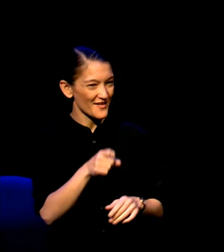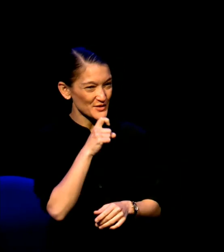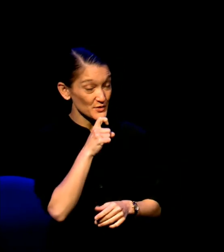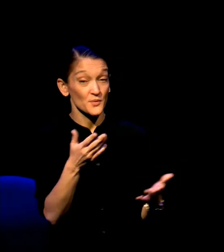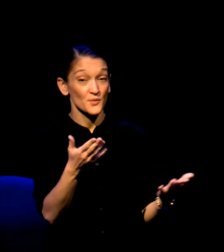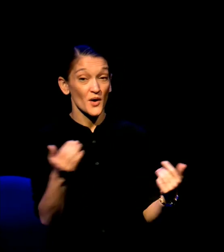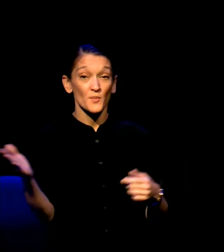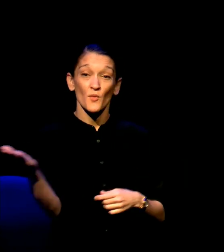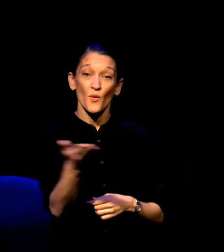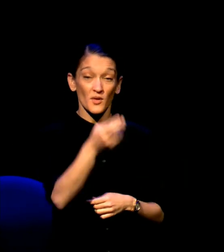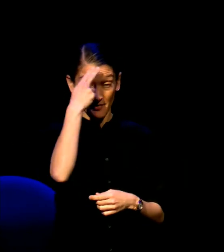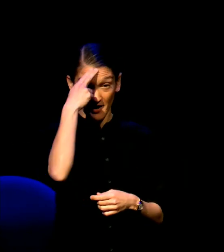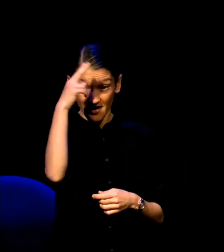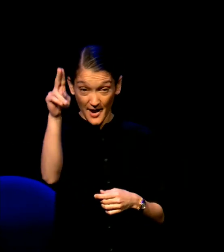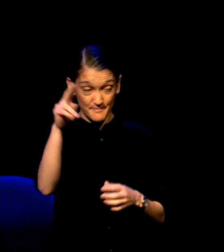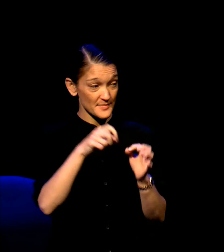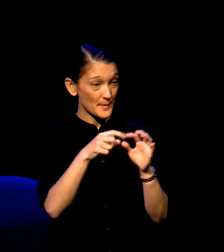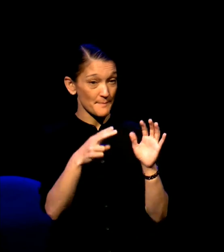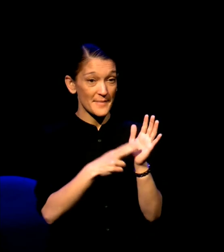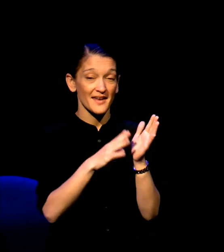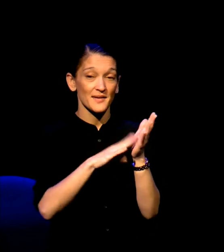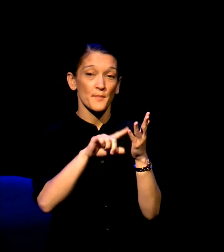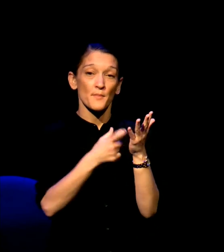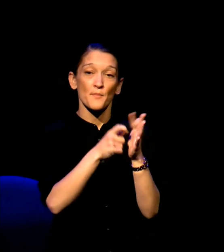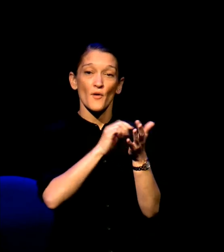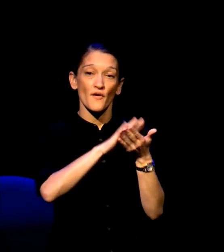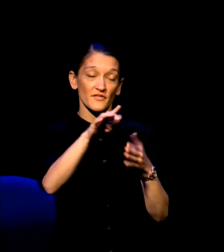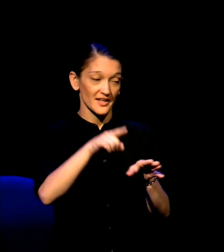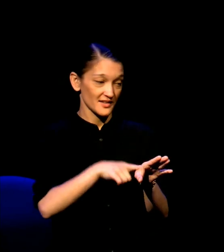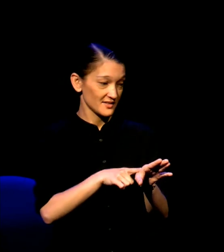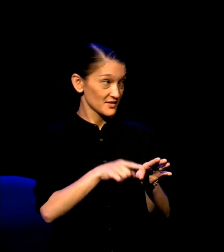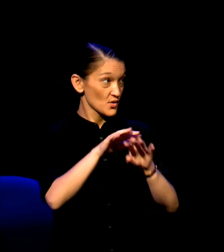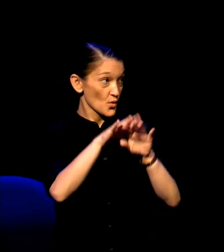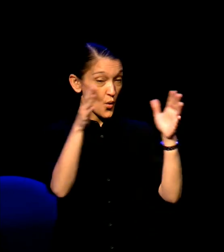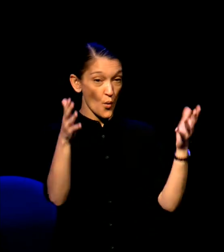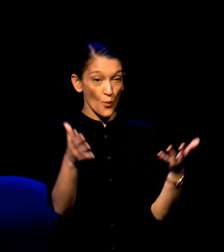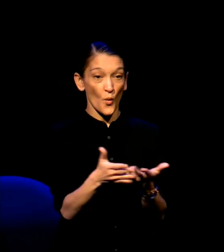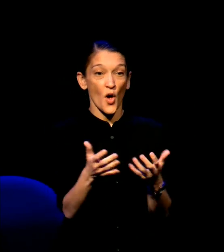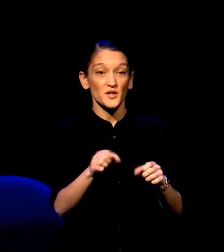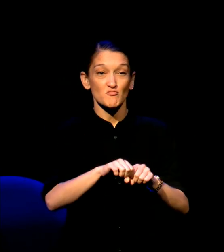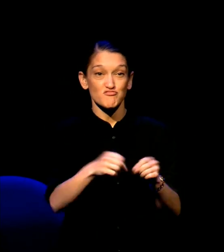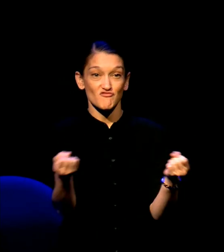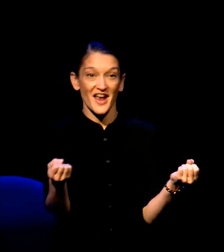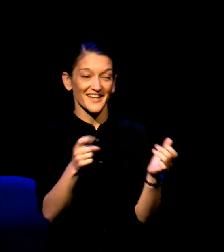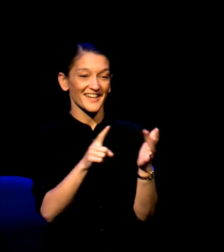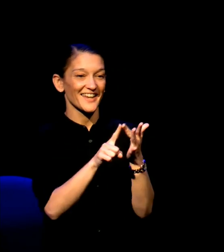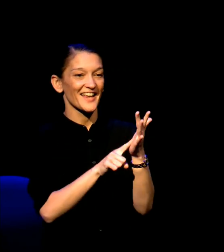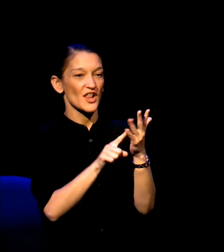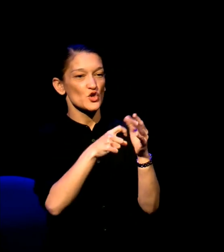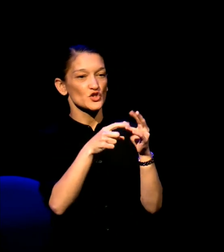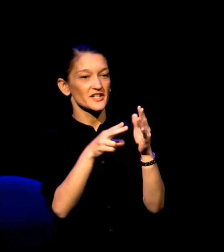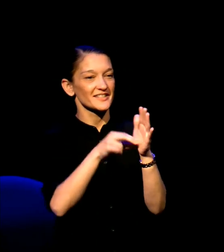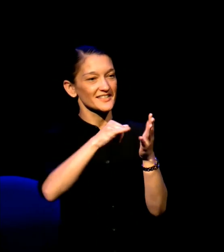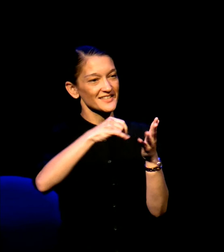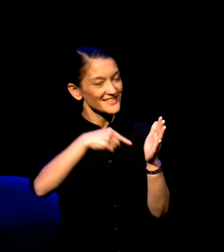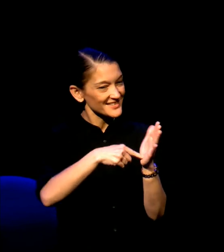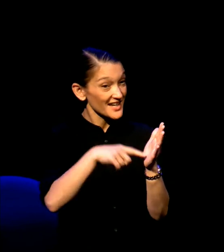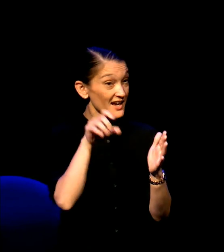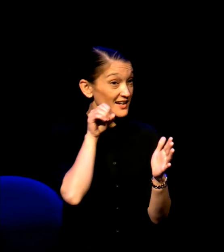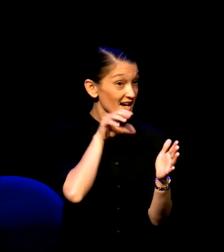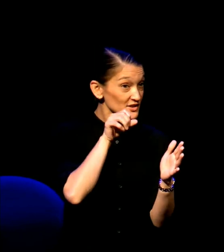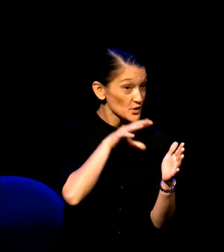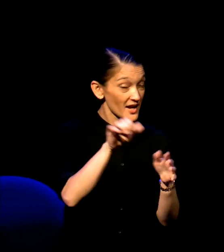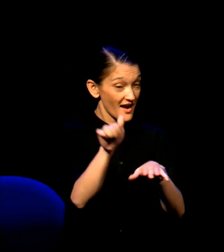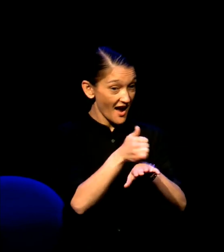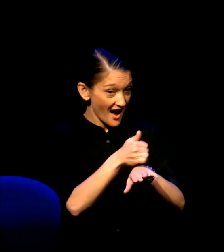Well, welcome everyone. My name is Ben Murphy, world record-breaking illusionist, comedy magician, television actor, television